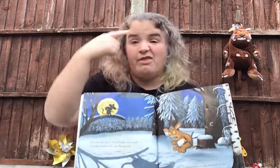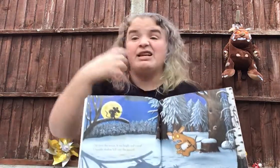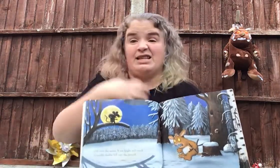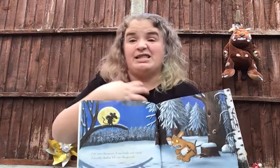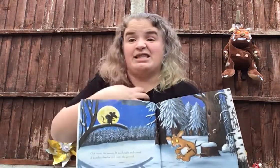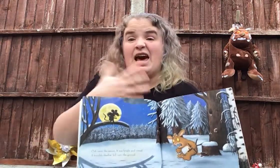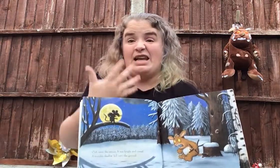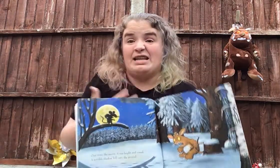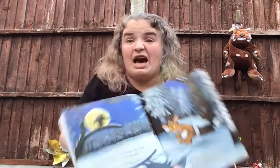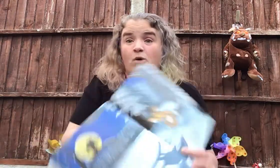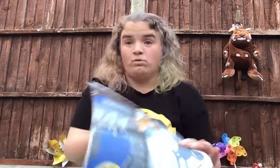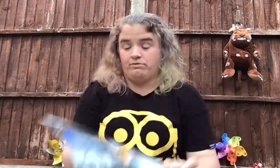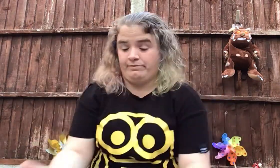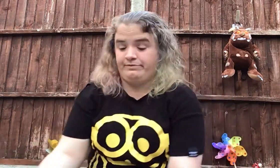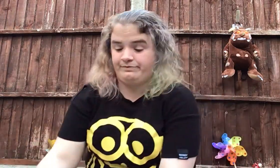Think it's scared now.